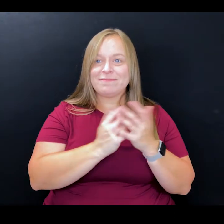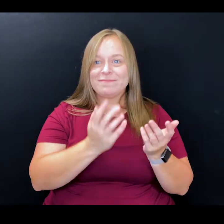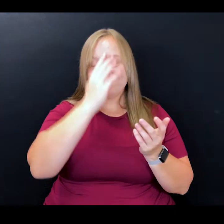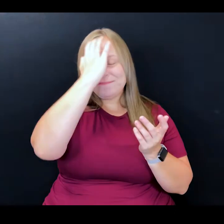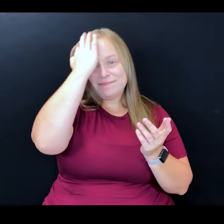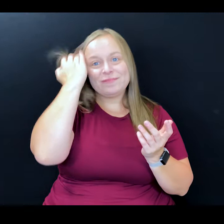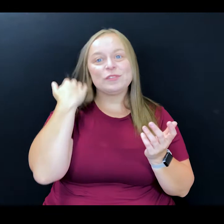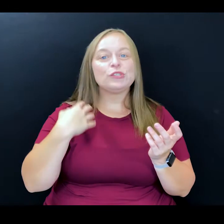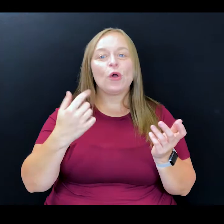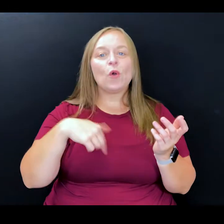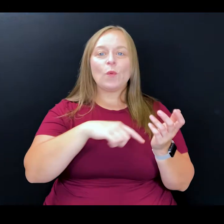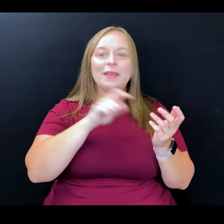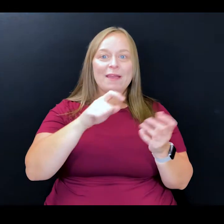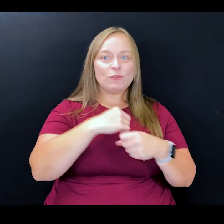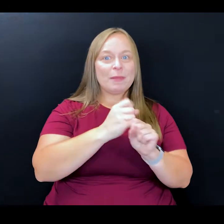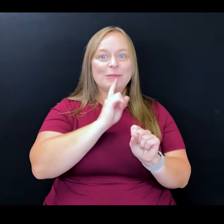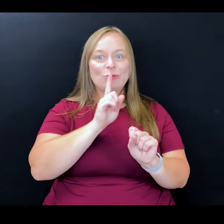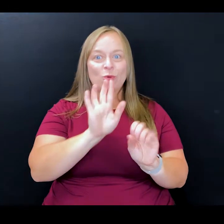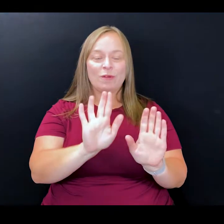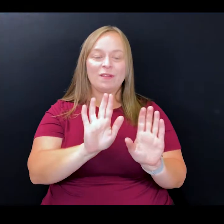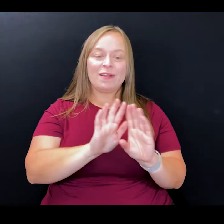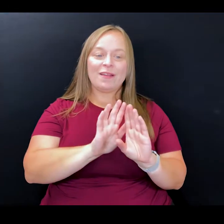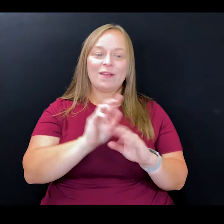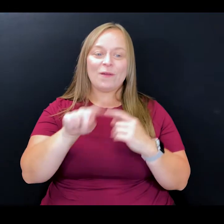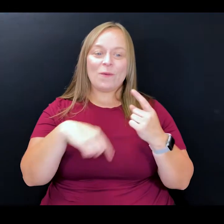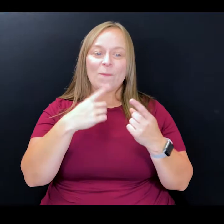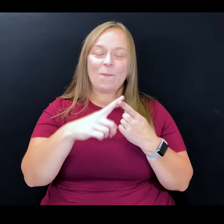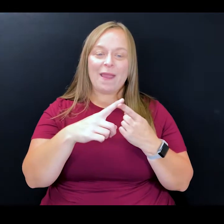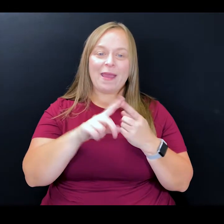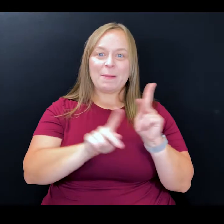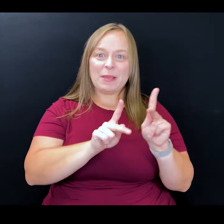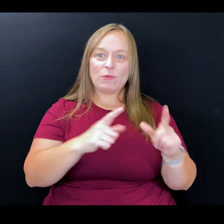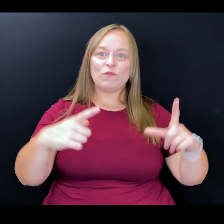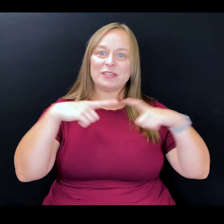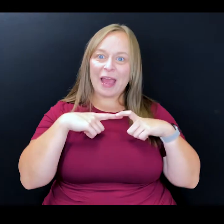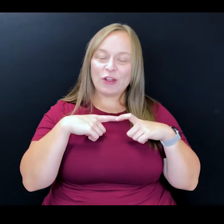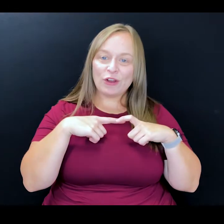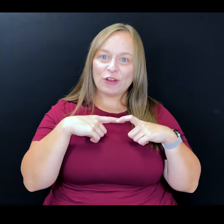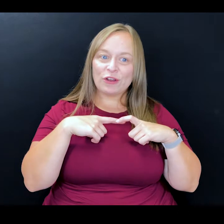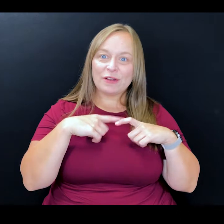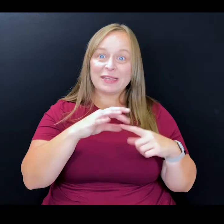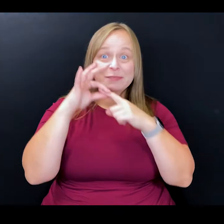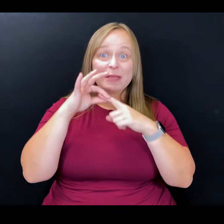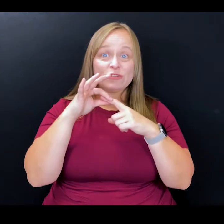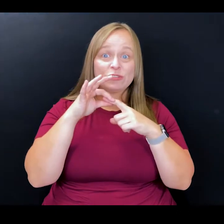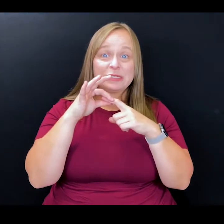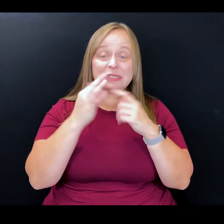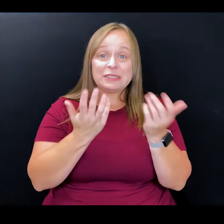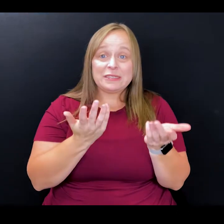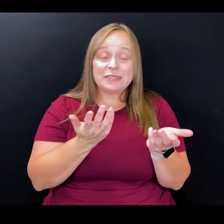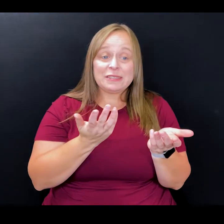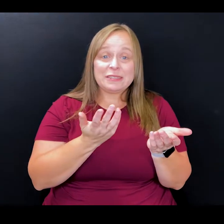right? So we have to make sure that when the people retire, especially people who